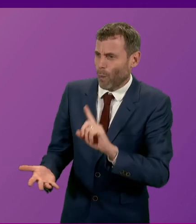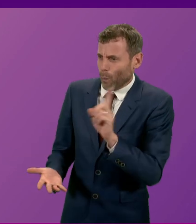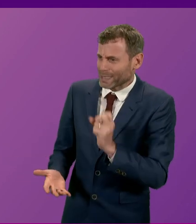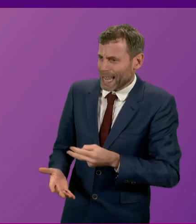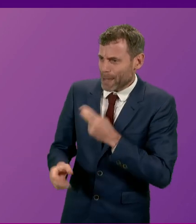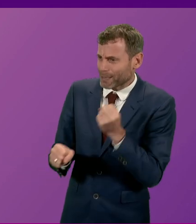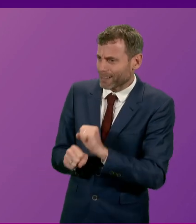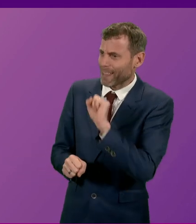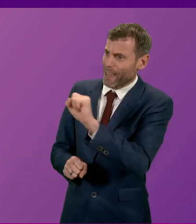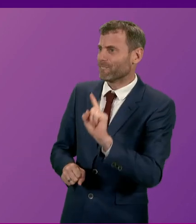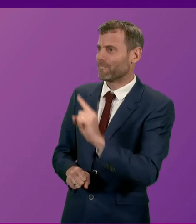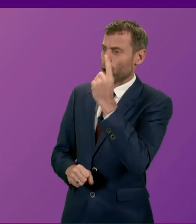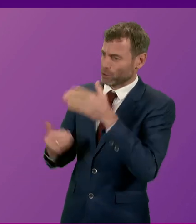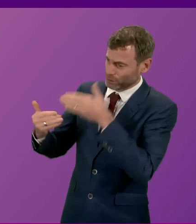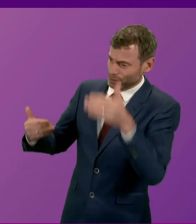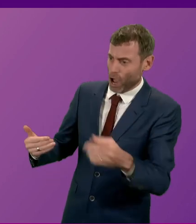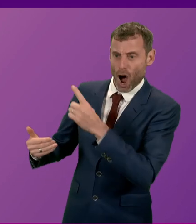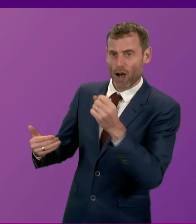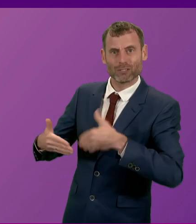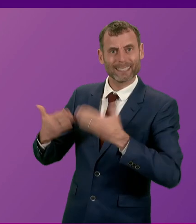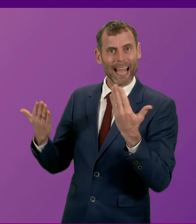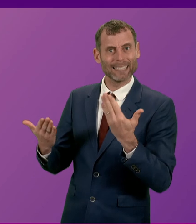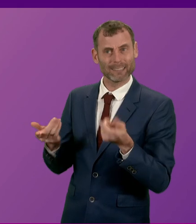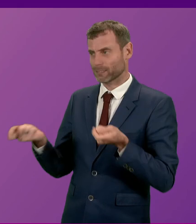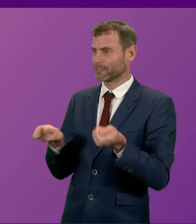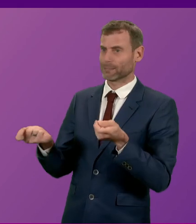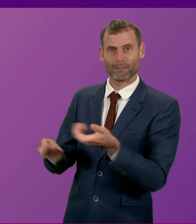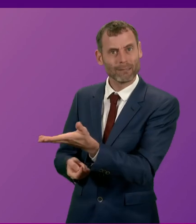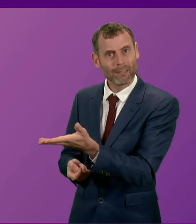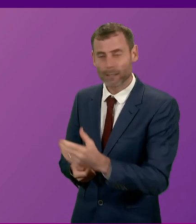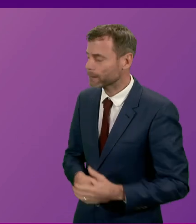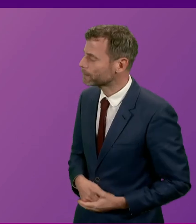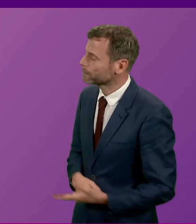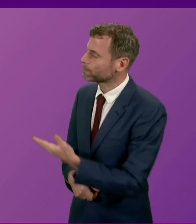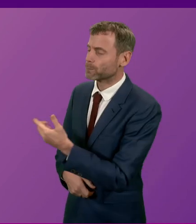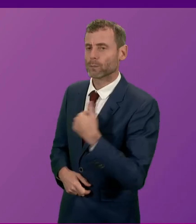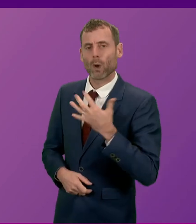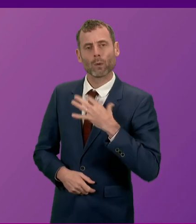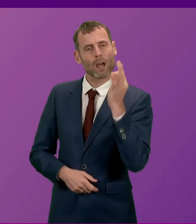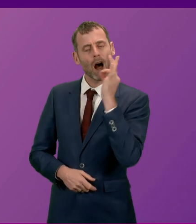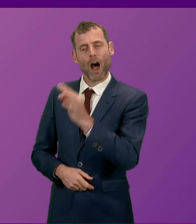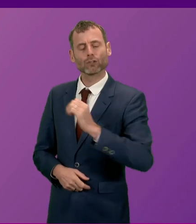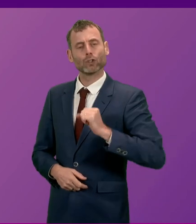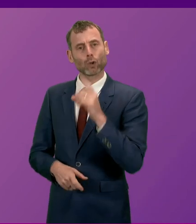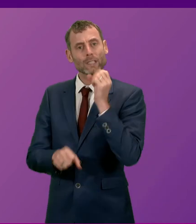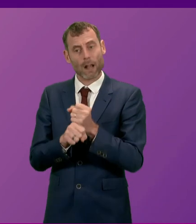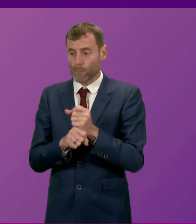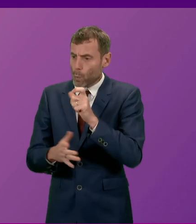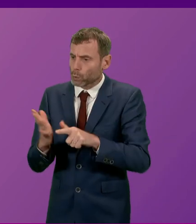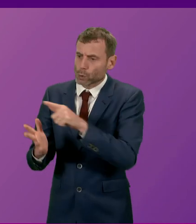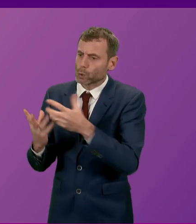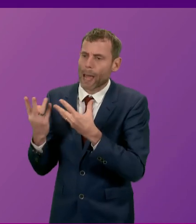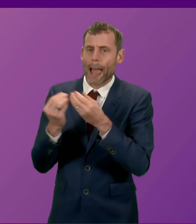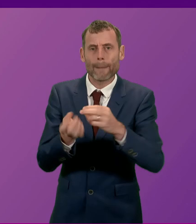Question number five, Tess White. To ask the First Minister what support the Scottish Government is providing to NHS